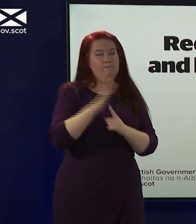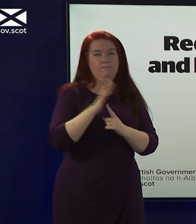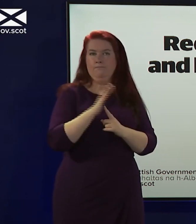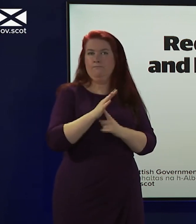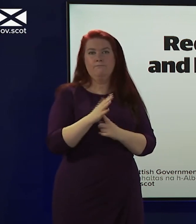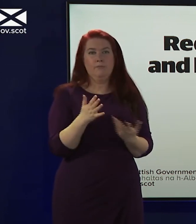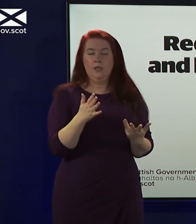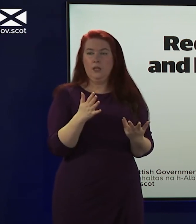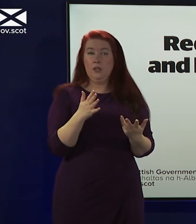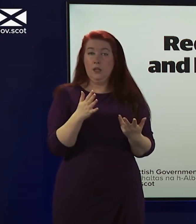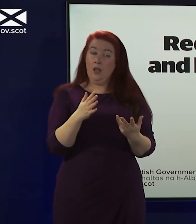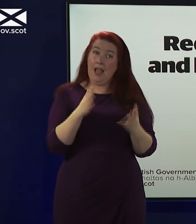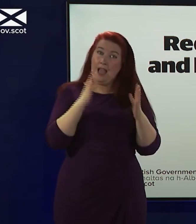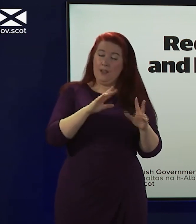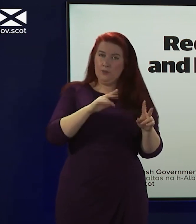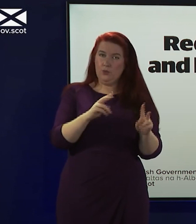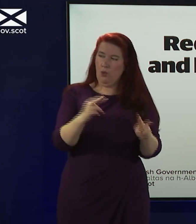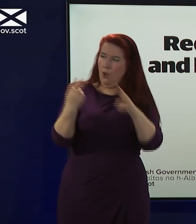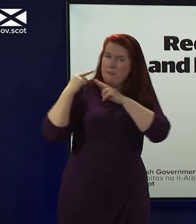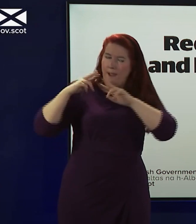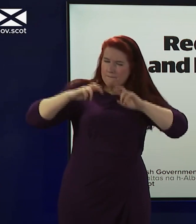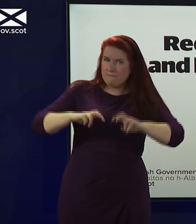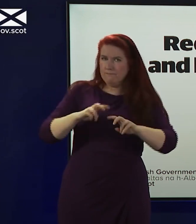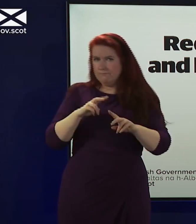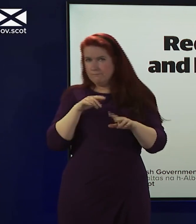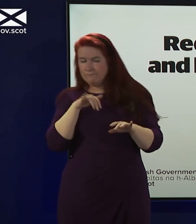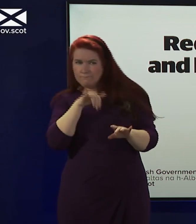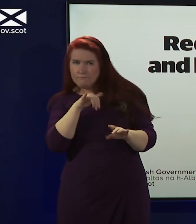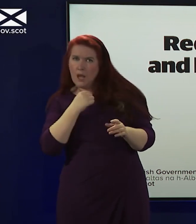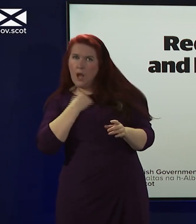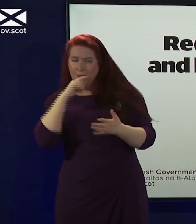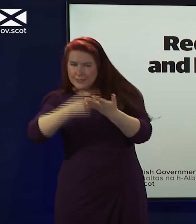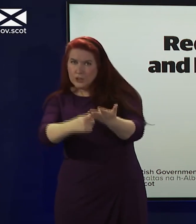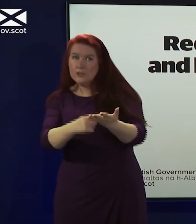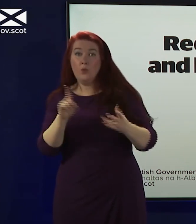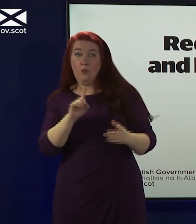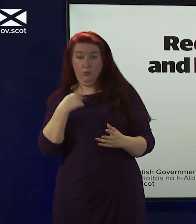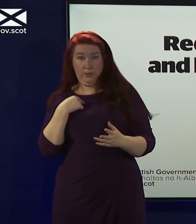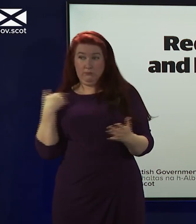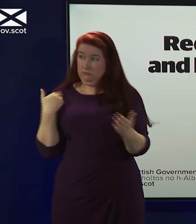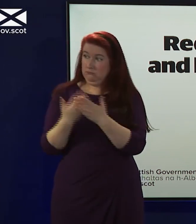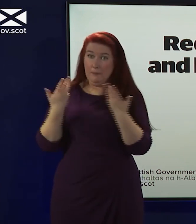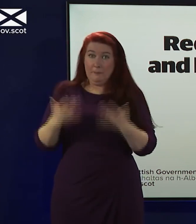in scrutinising the decisions we took and indeed continue to take in the course of the pandemic,